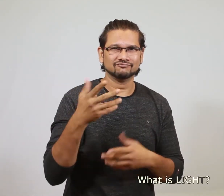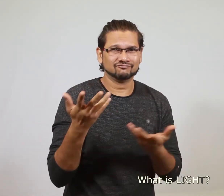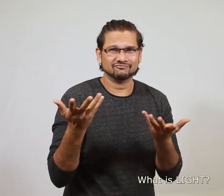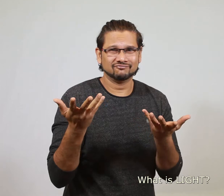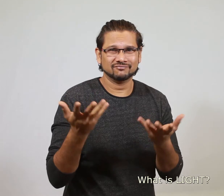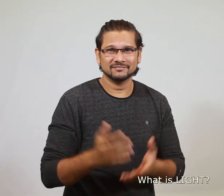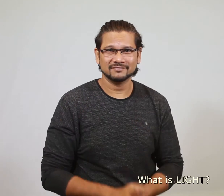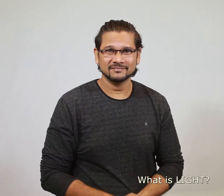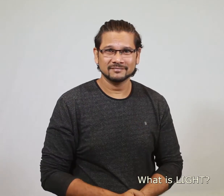Light?